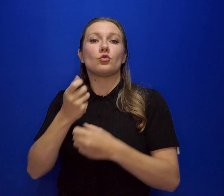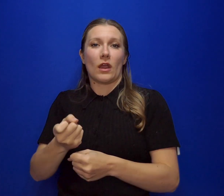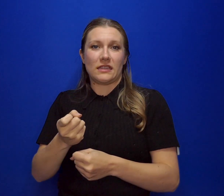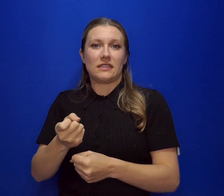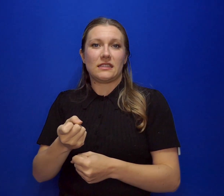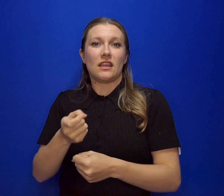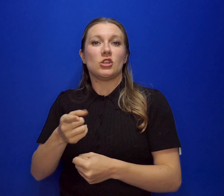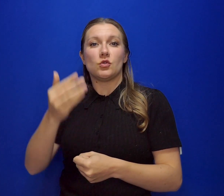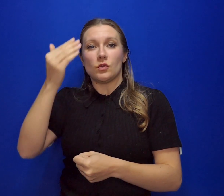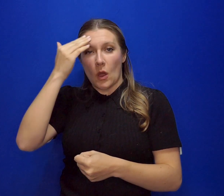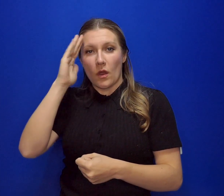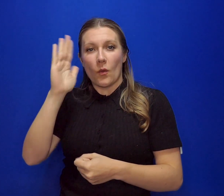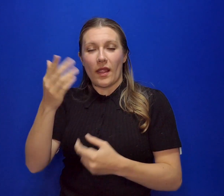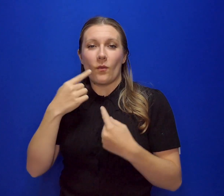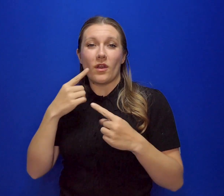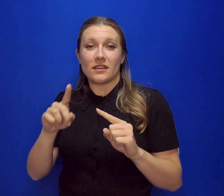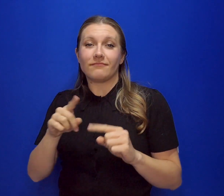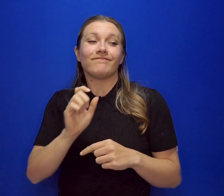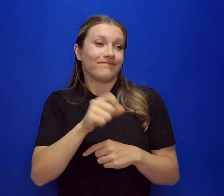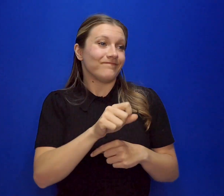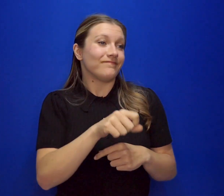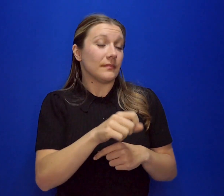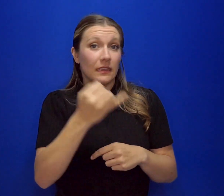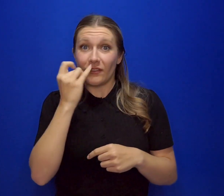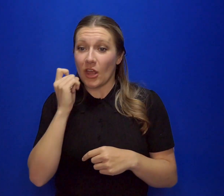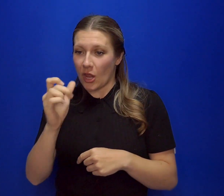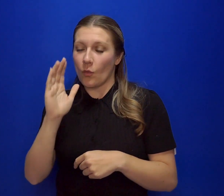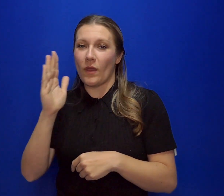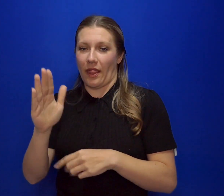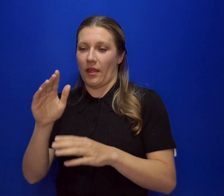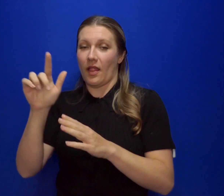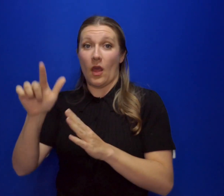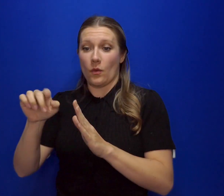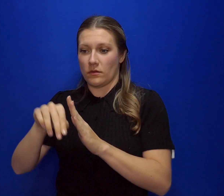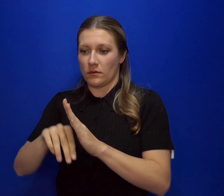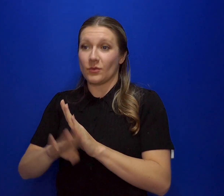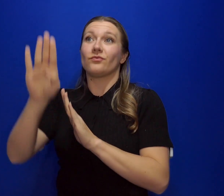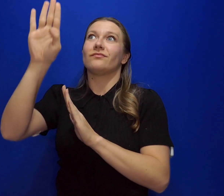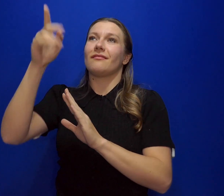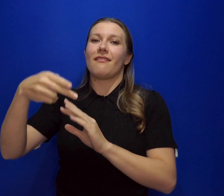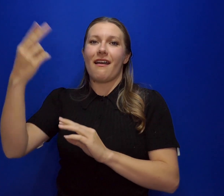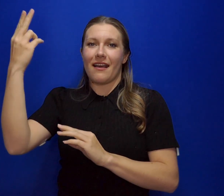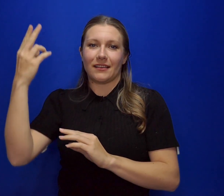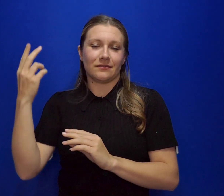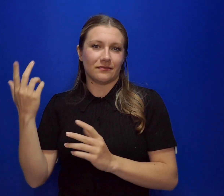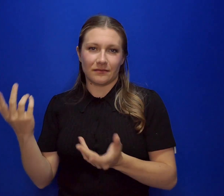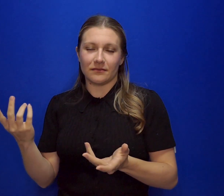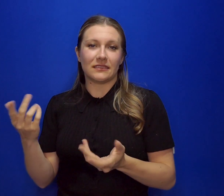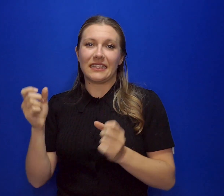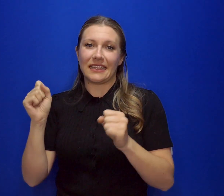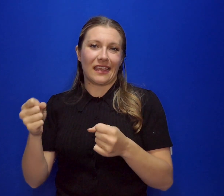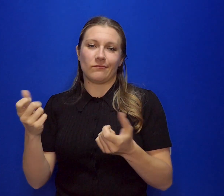you know it's going to work. Otherwise, you're going to create a rebound high afterwards. Right. Which can ruin a